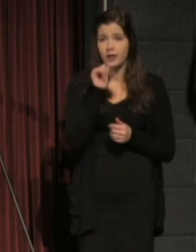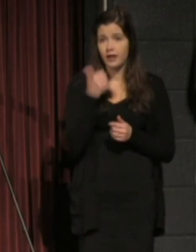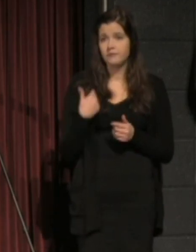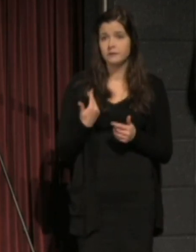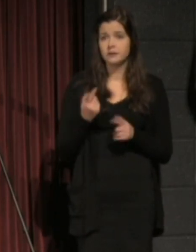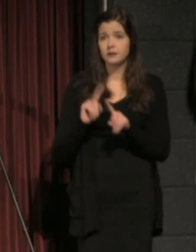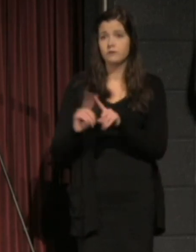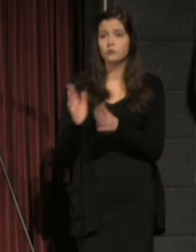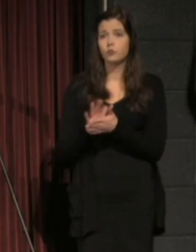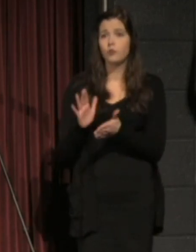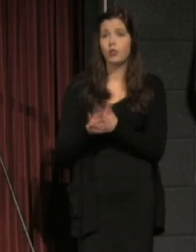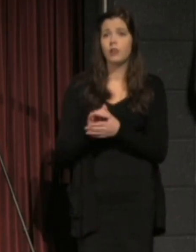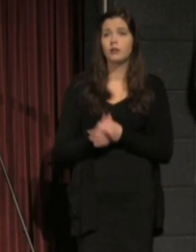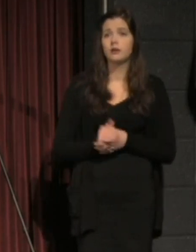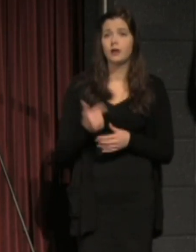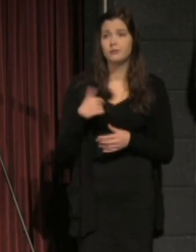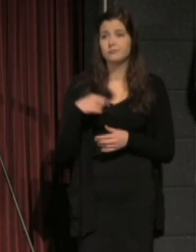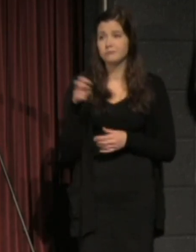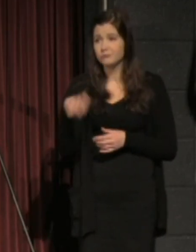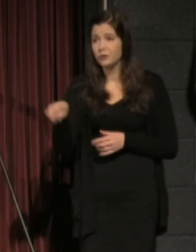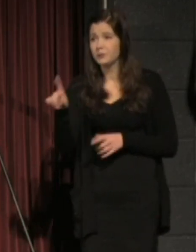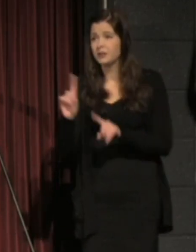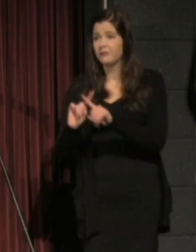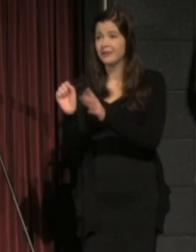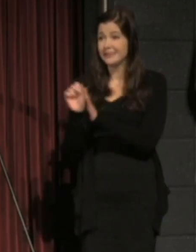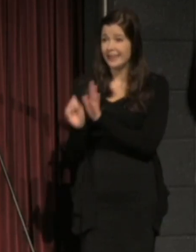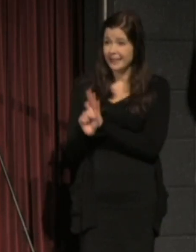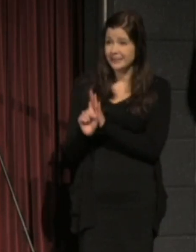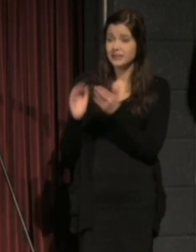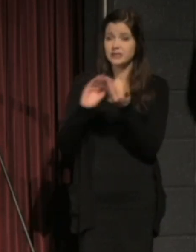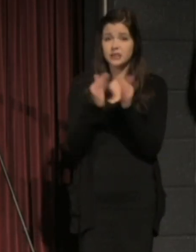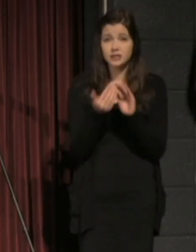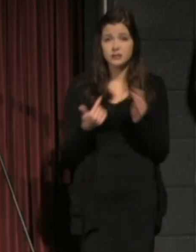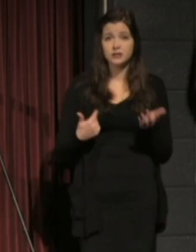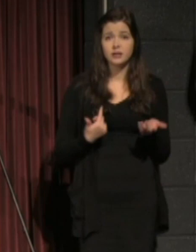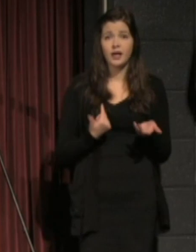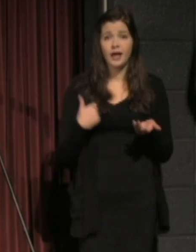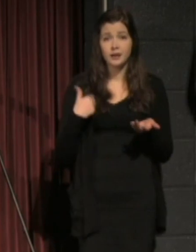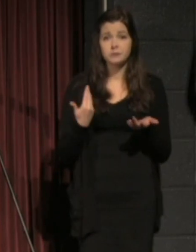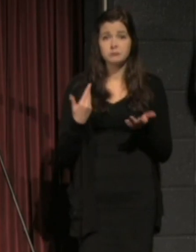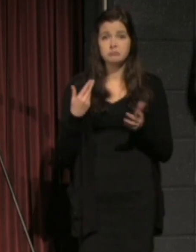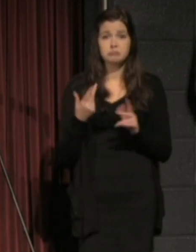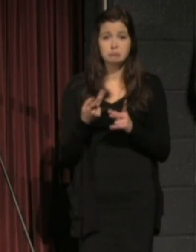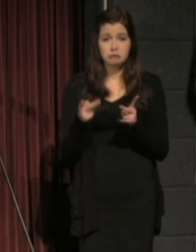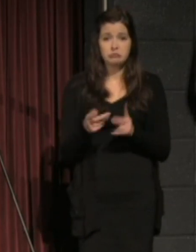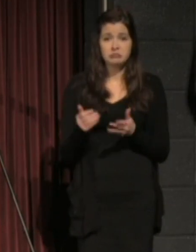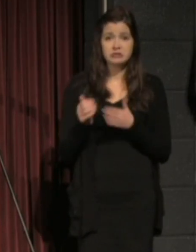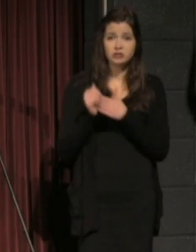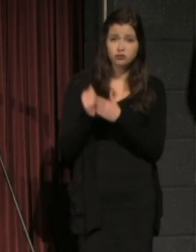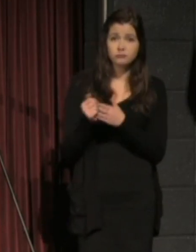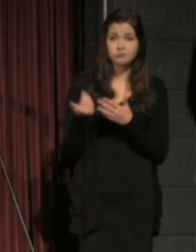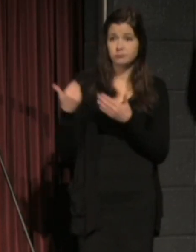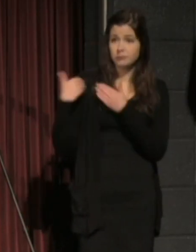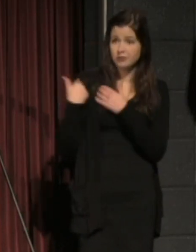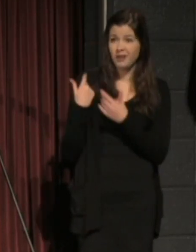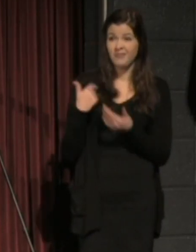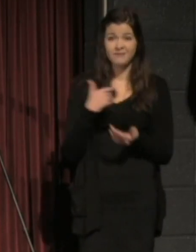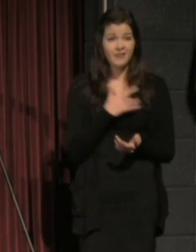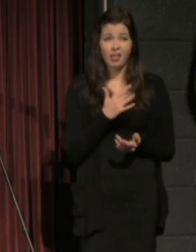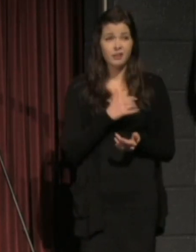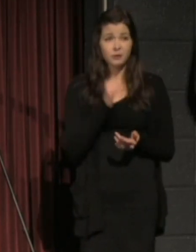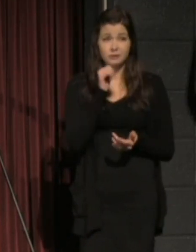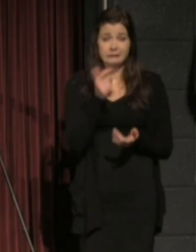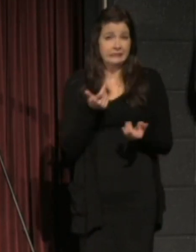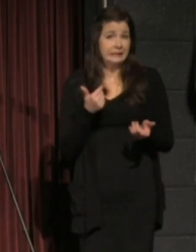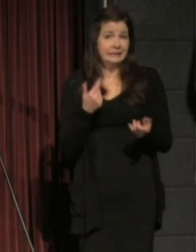school. I traveled to different states and cities, held positions of leadership and responsibility that I often felt like I would not be able to